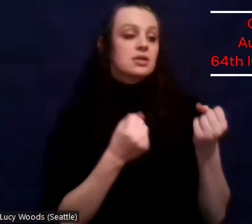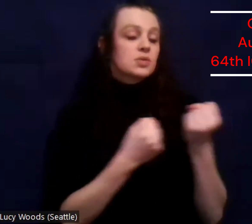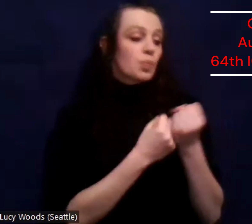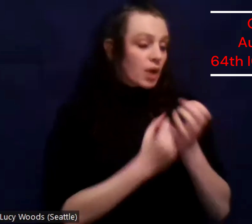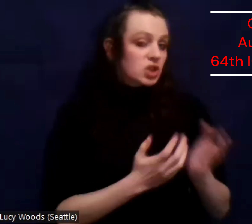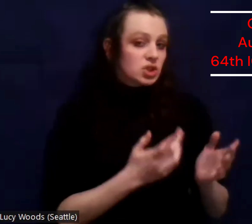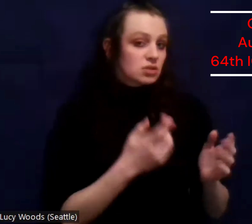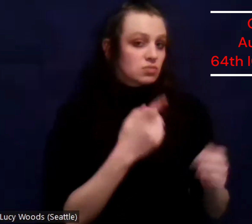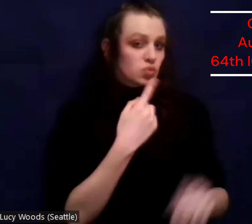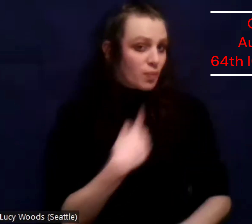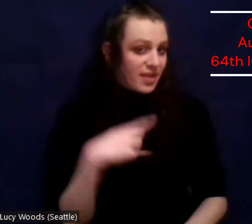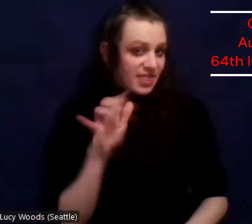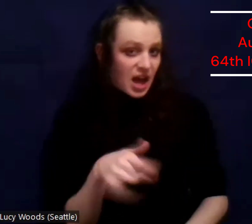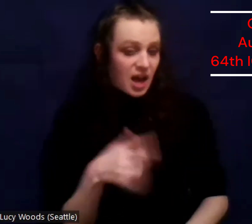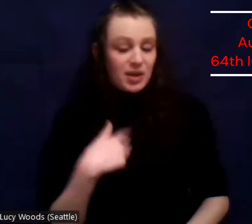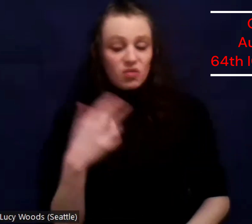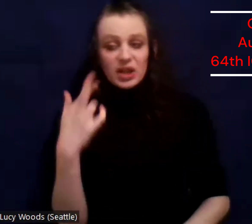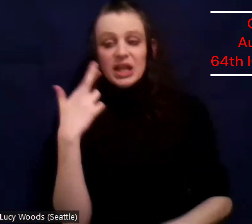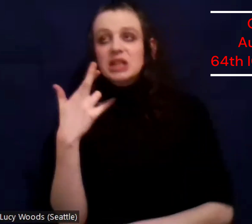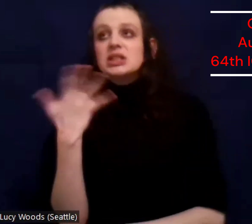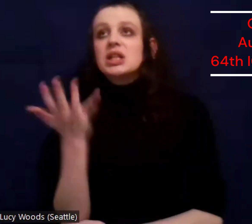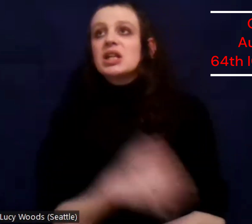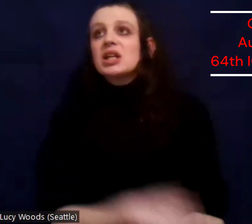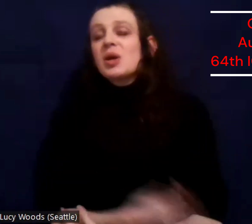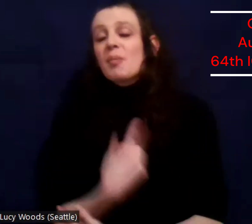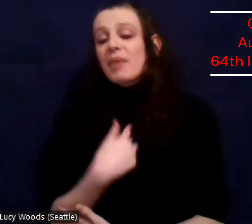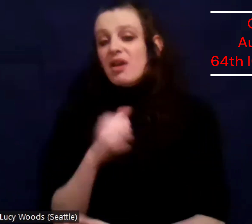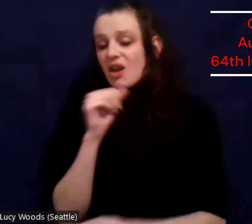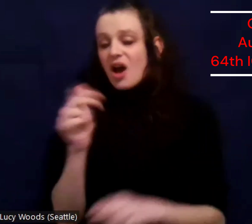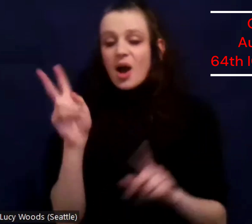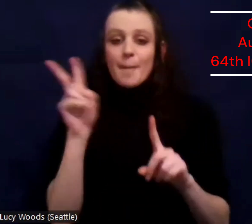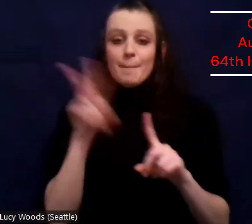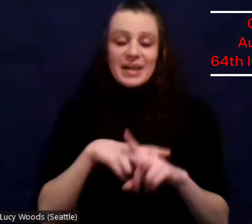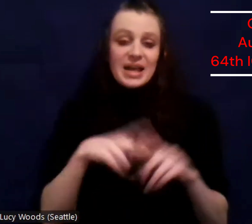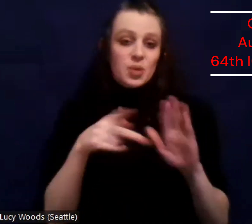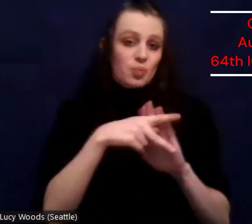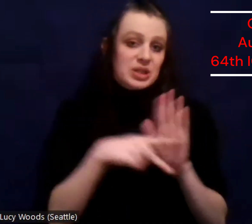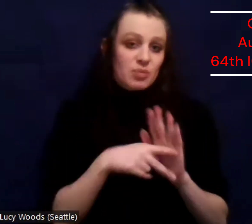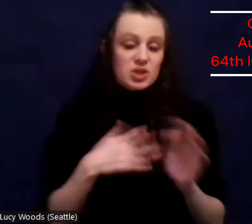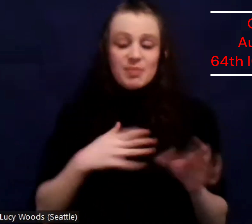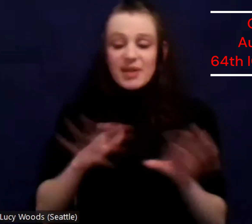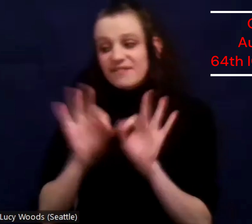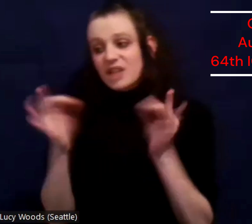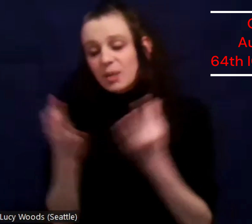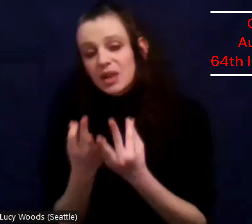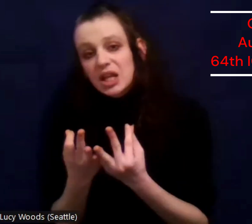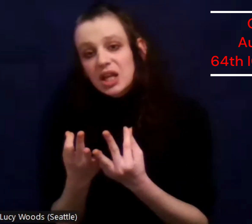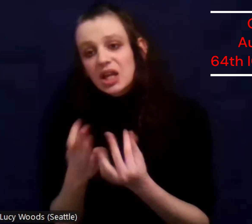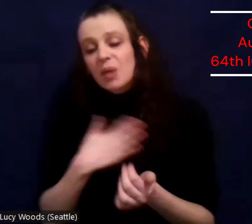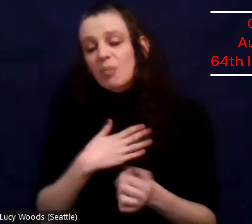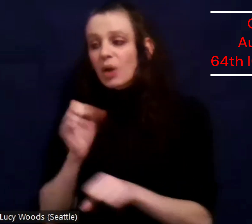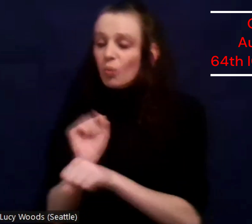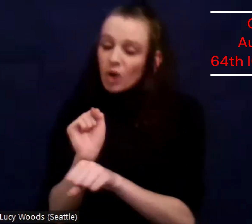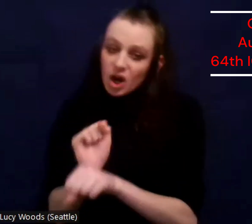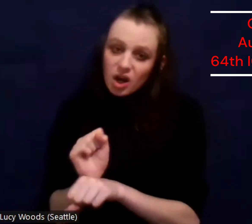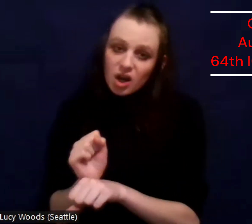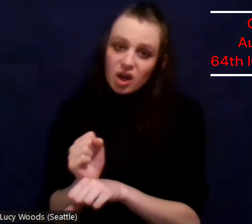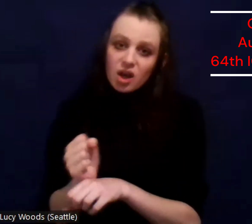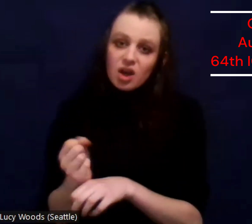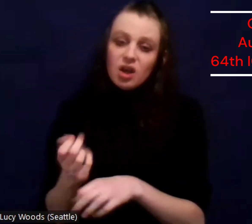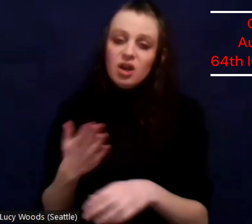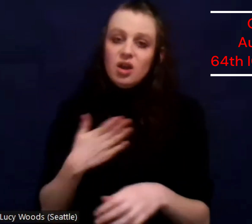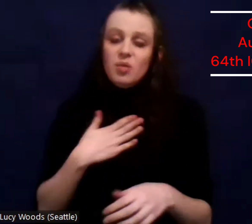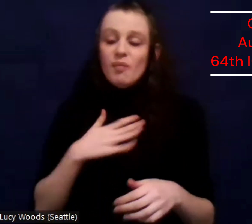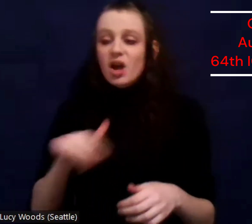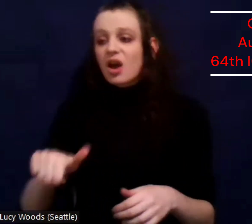and realize that I was not applying the principles to my family, to my occupation, to my